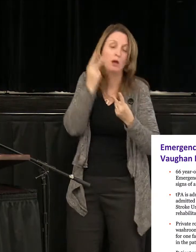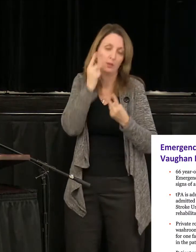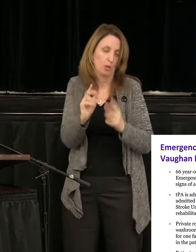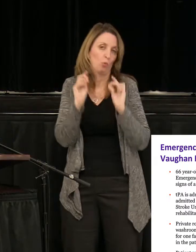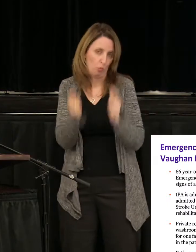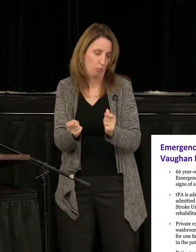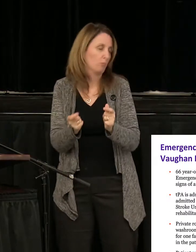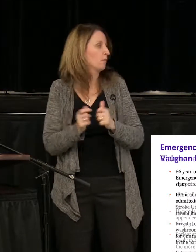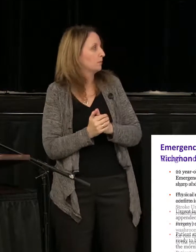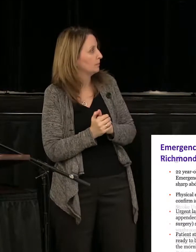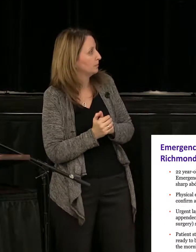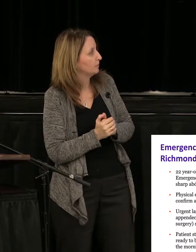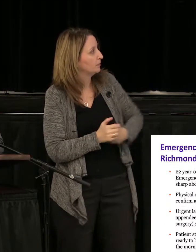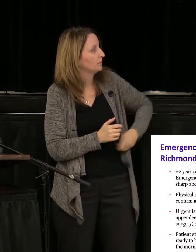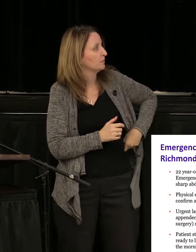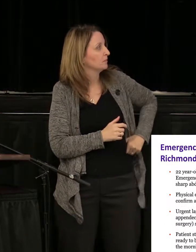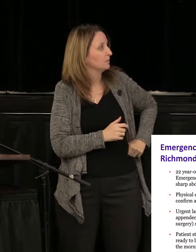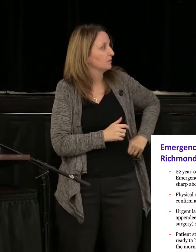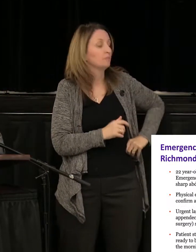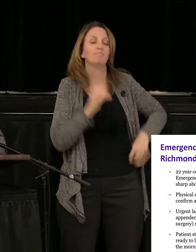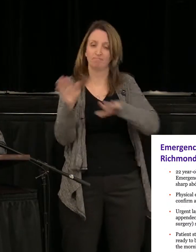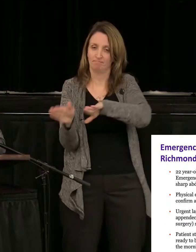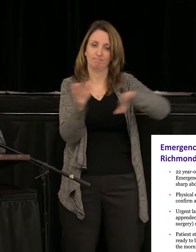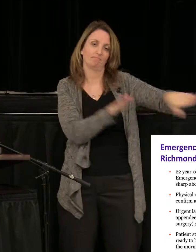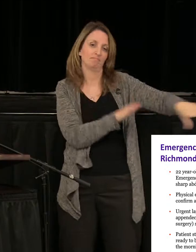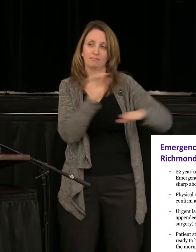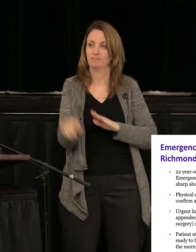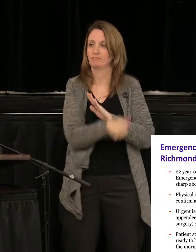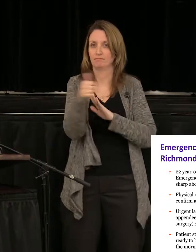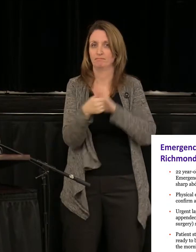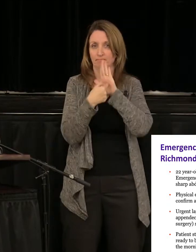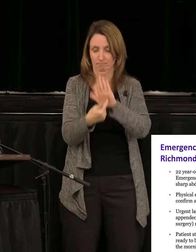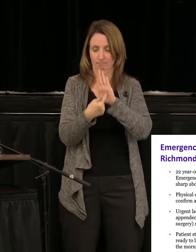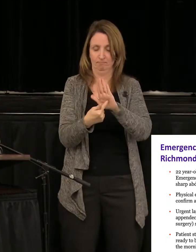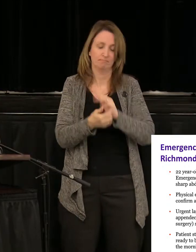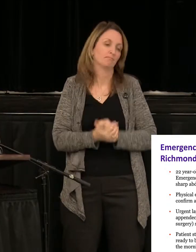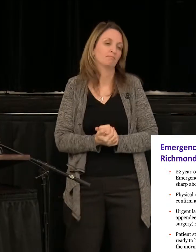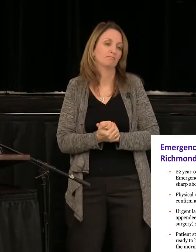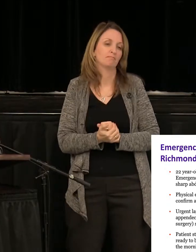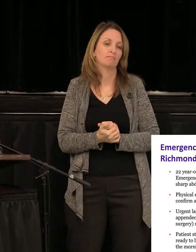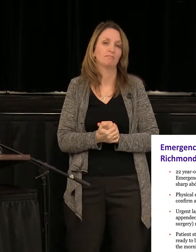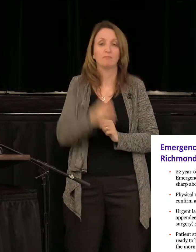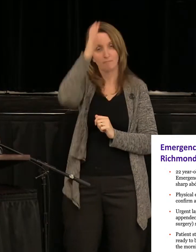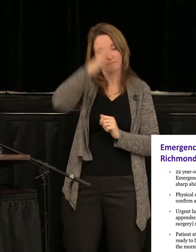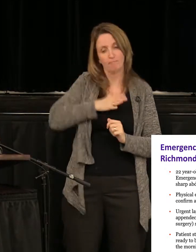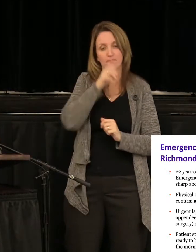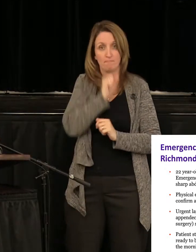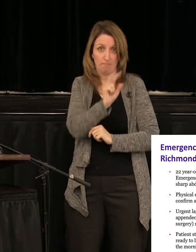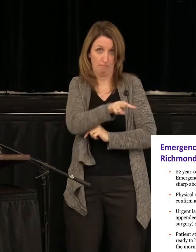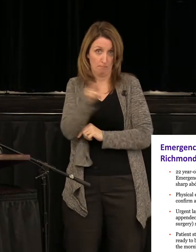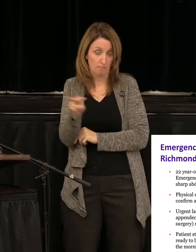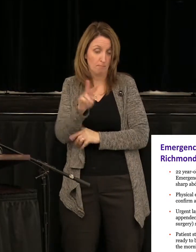being documented. Another example, this is an individual who, a 22-year-old man, comes into